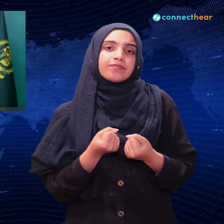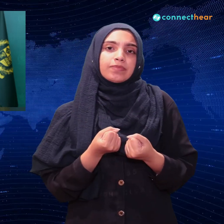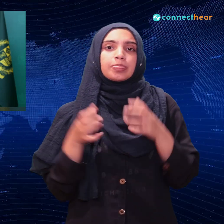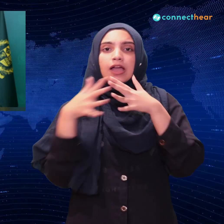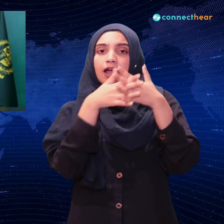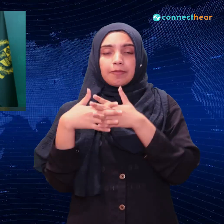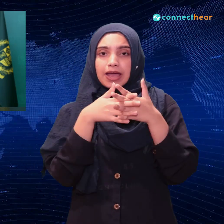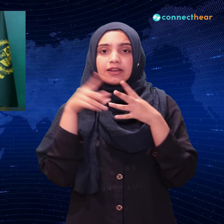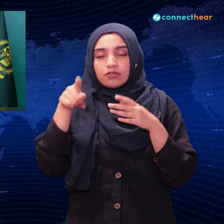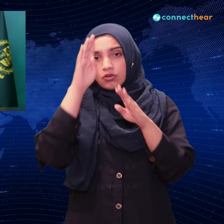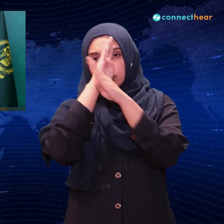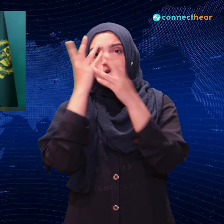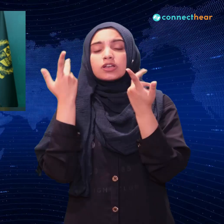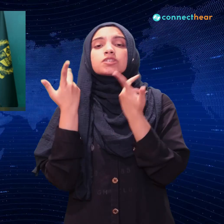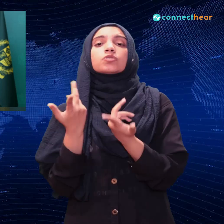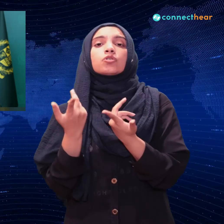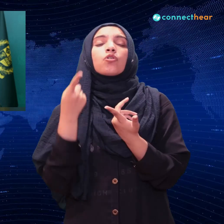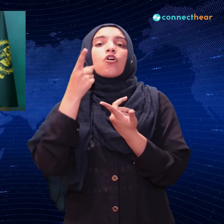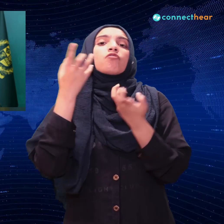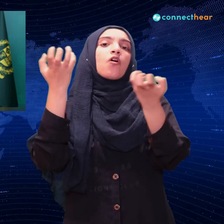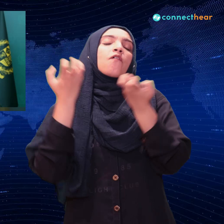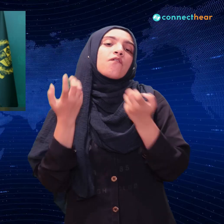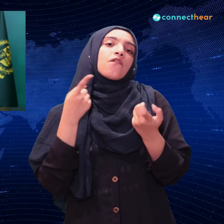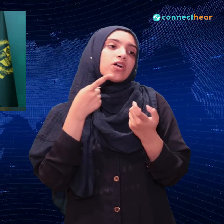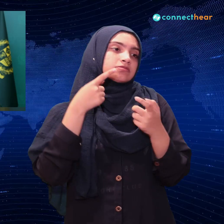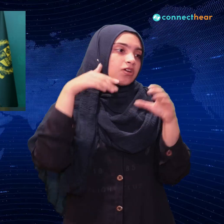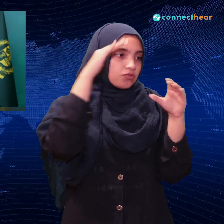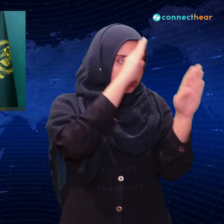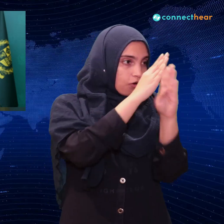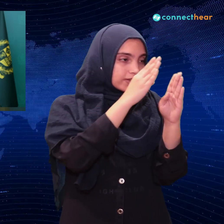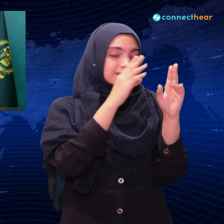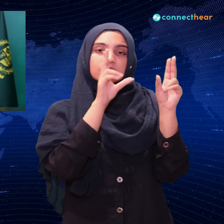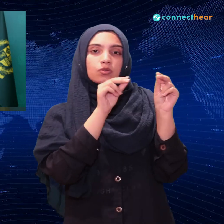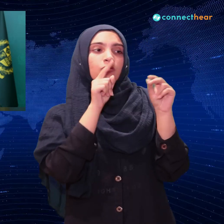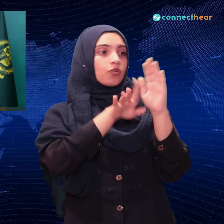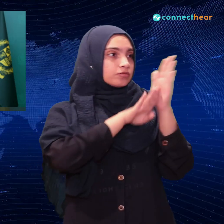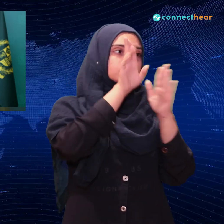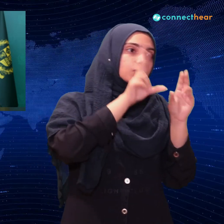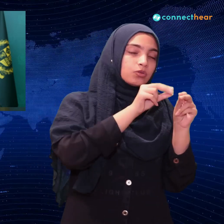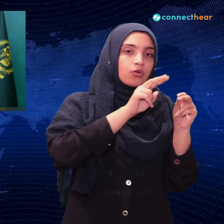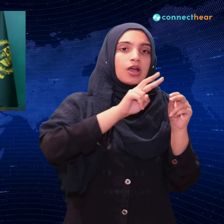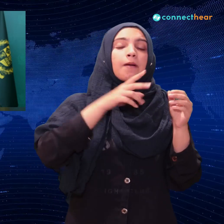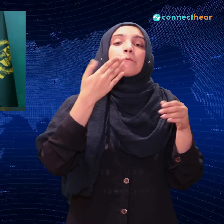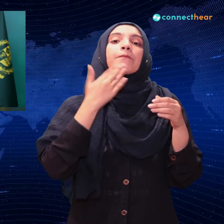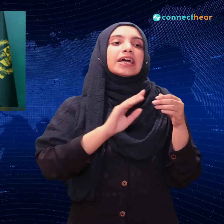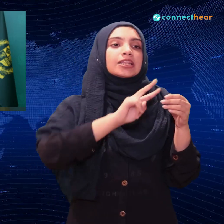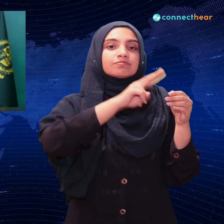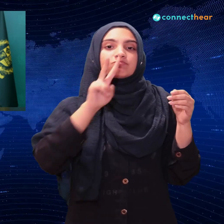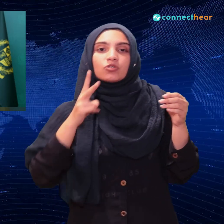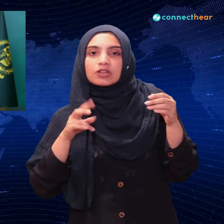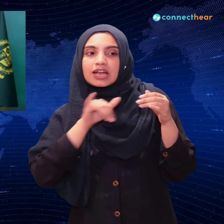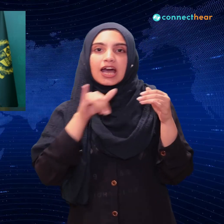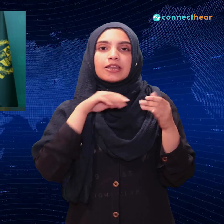came to Afghanistan in the first place. So therefore, there is only one way to go. We